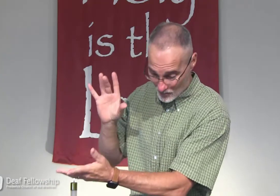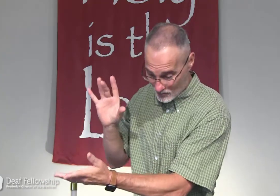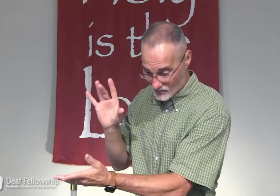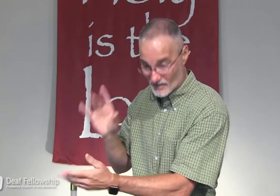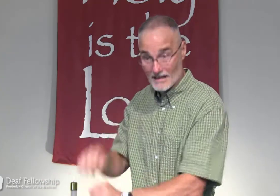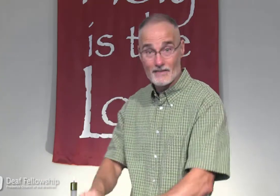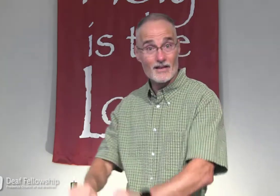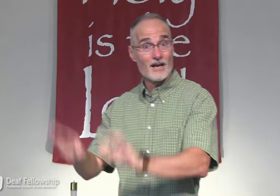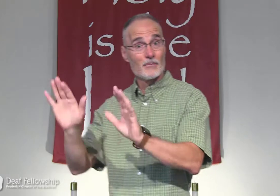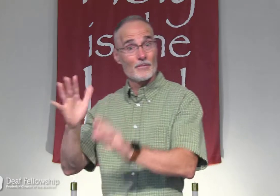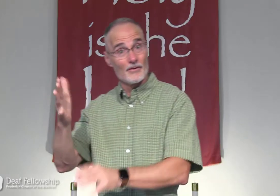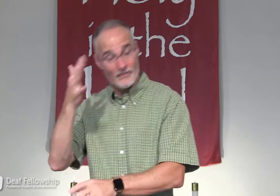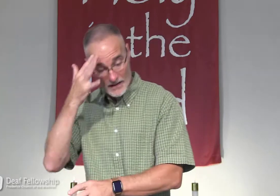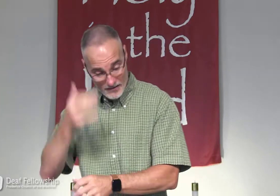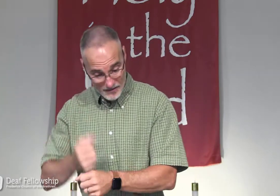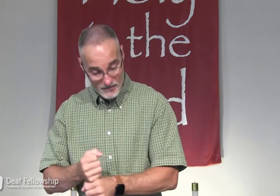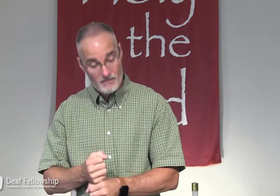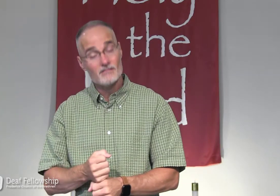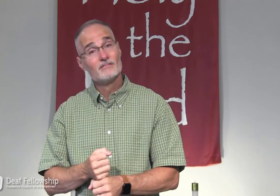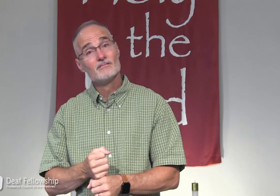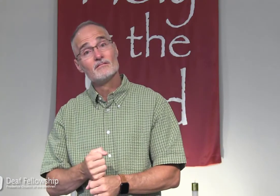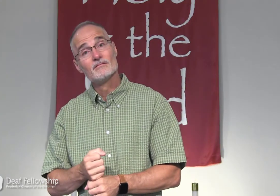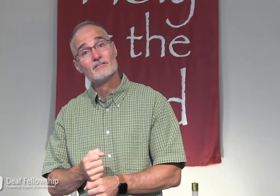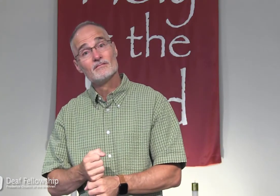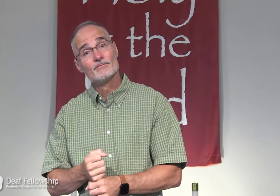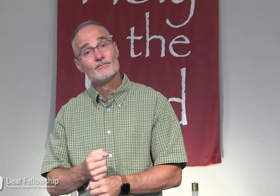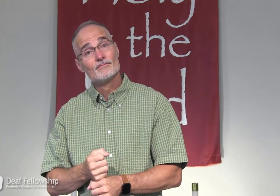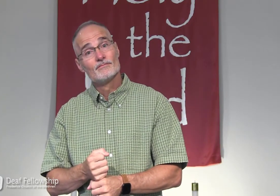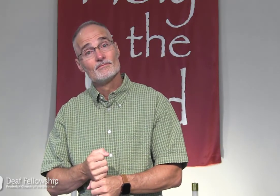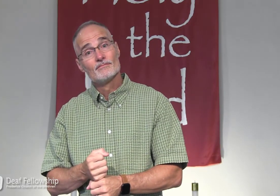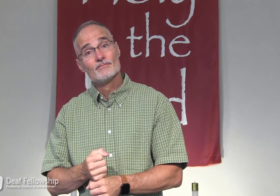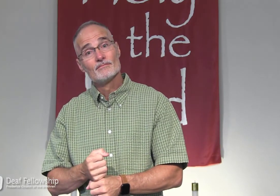Someone abandoning, letting go, giving up on their faith.